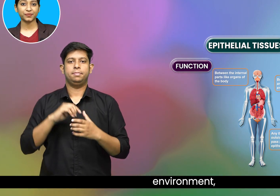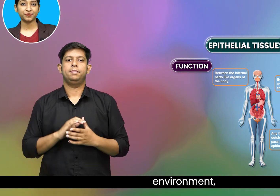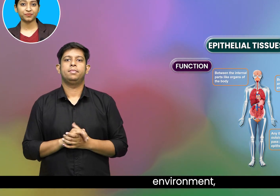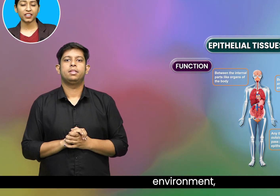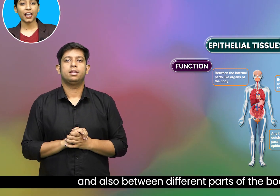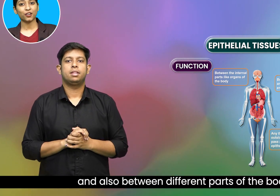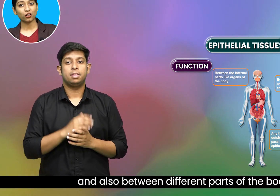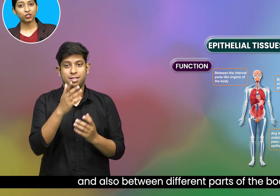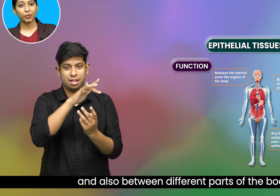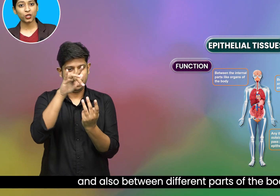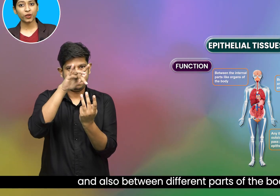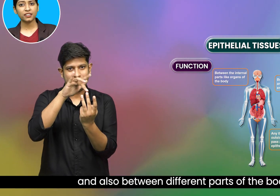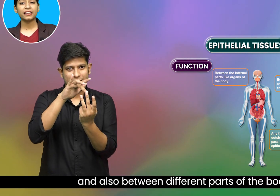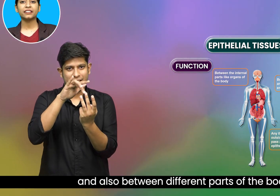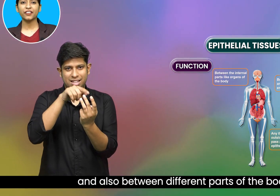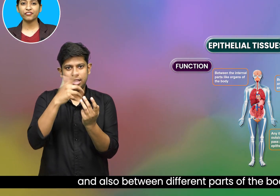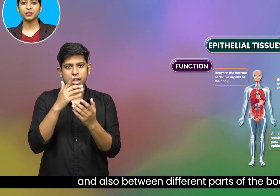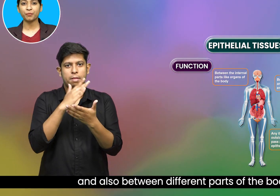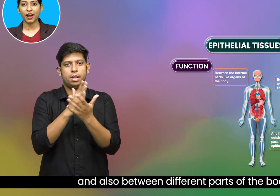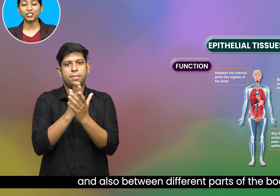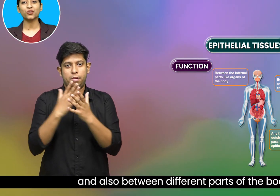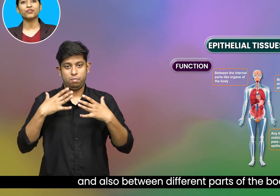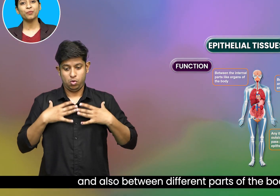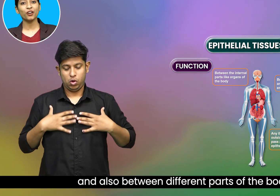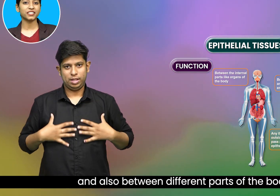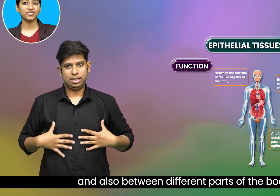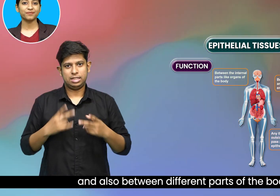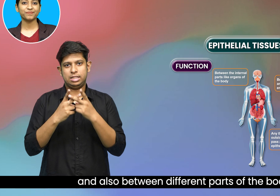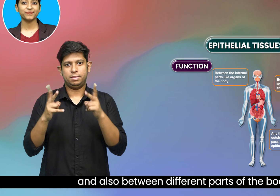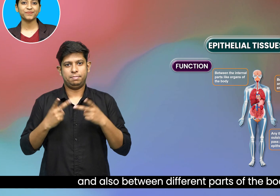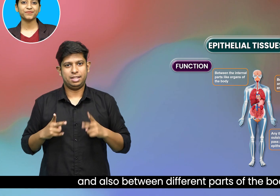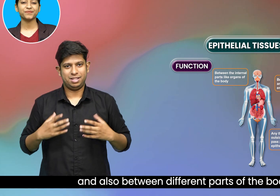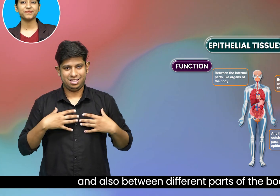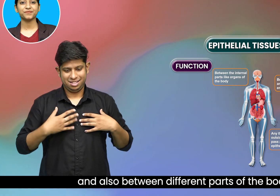environment, and also between different parts of the body.